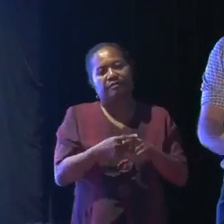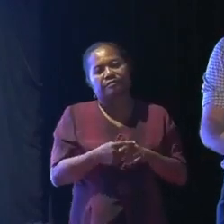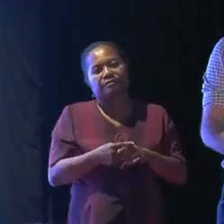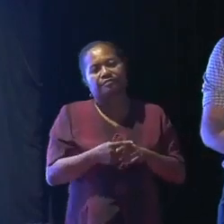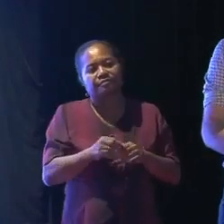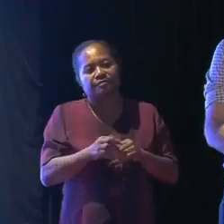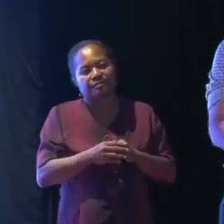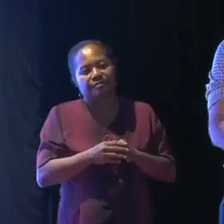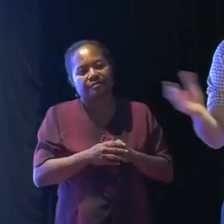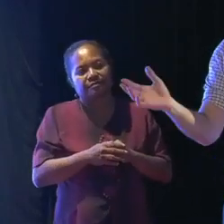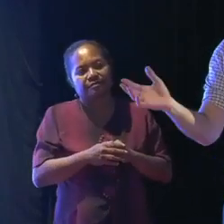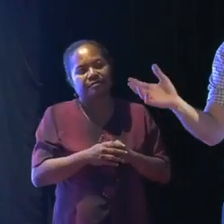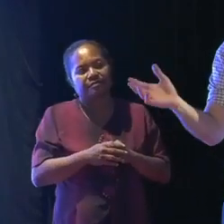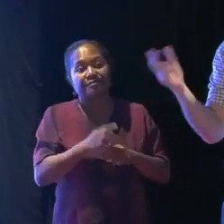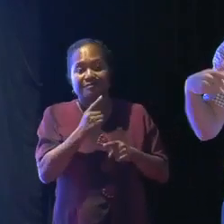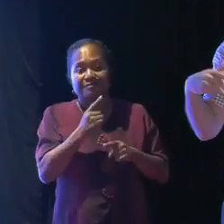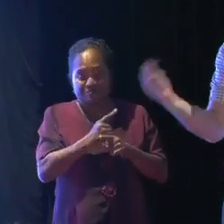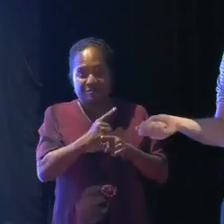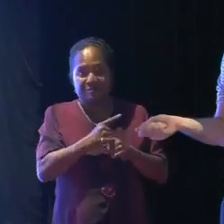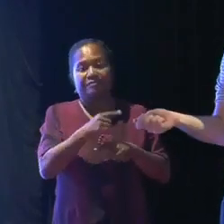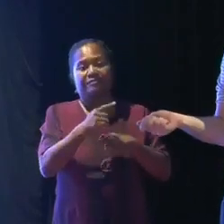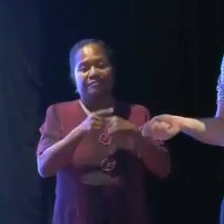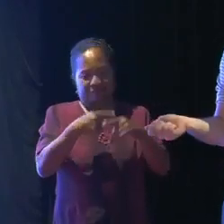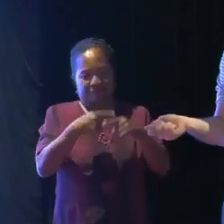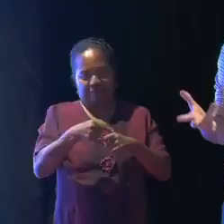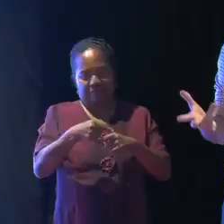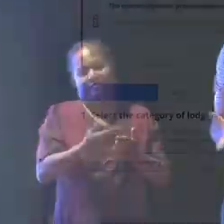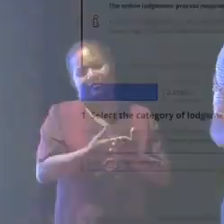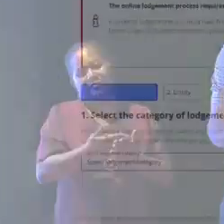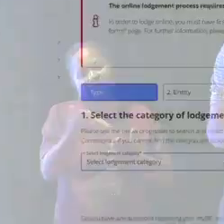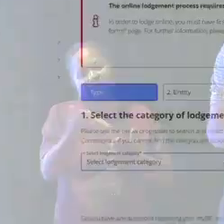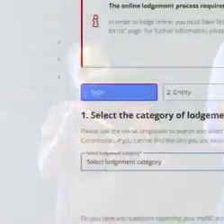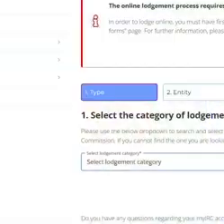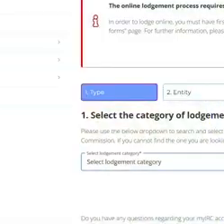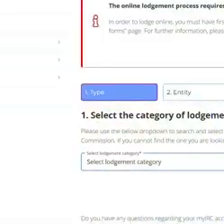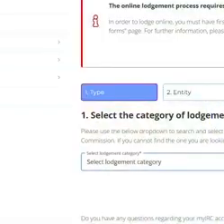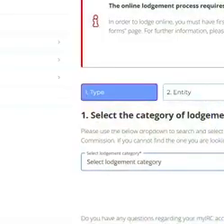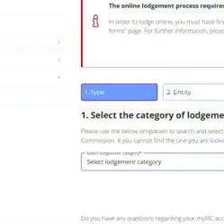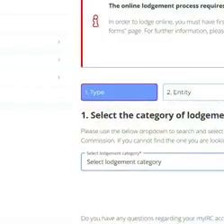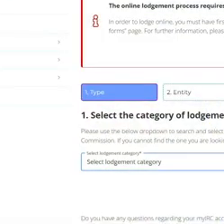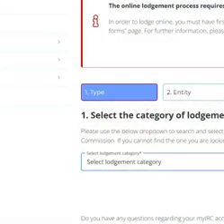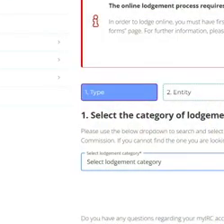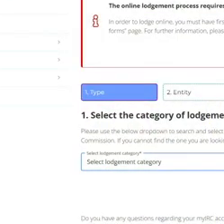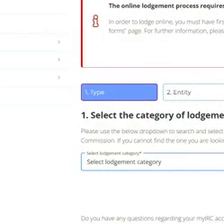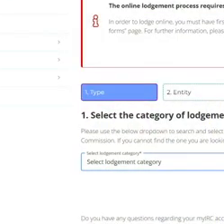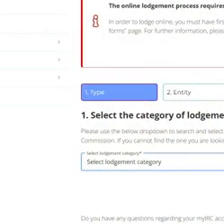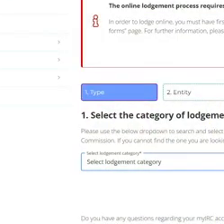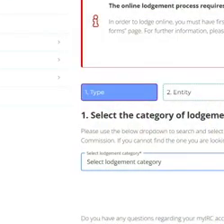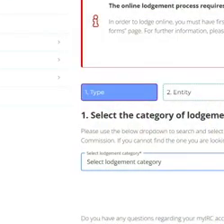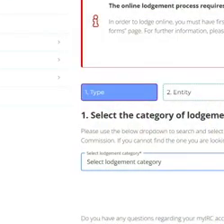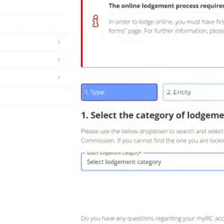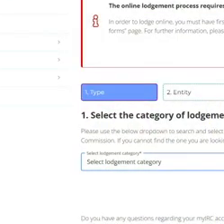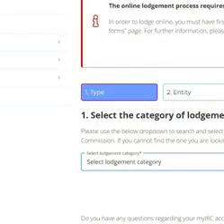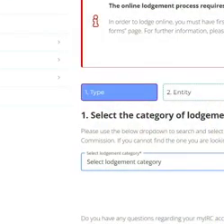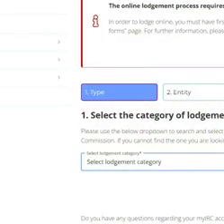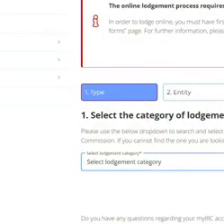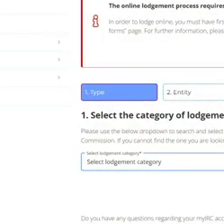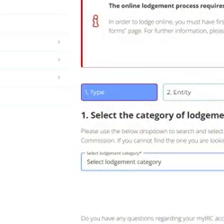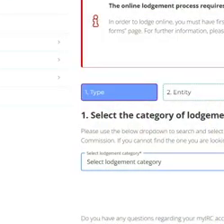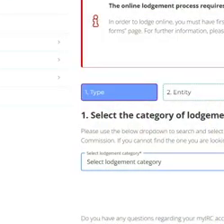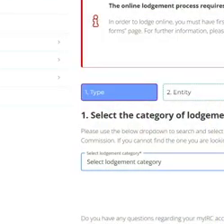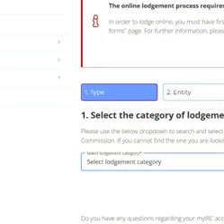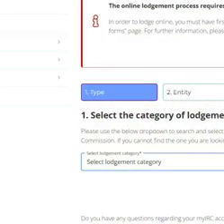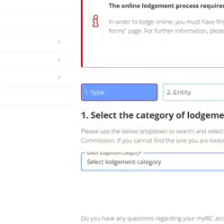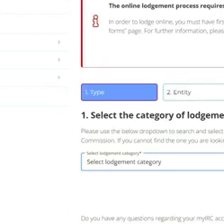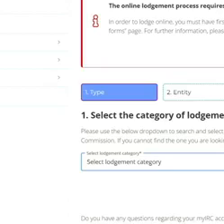let's talk about submitting your documents. Okay, so this process is the same or very